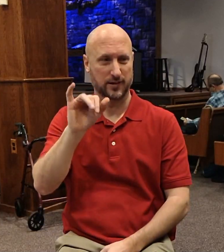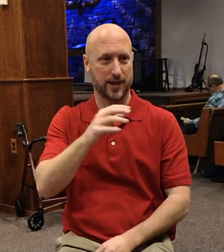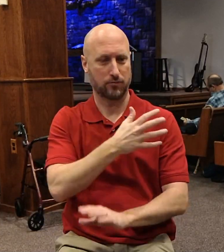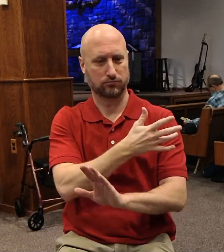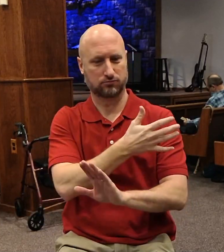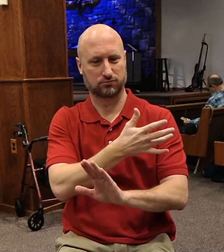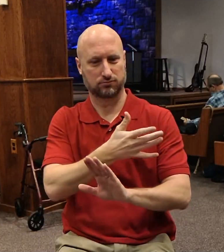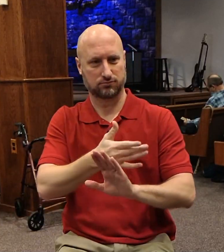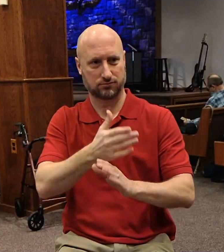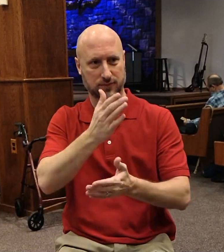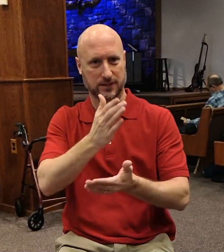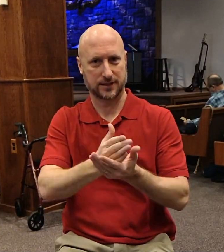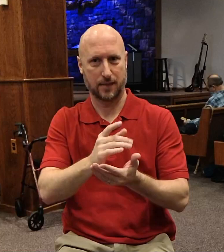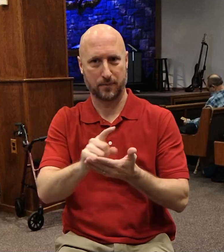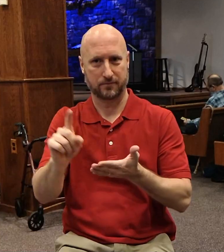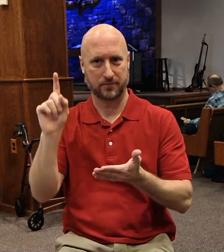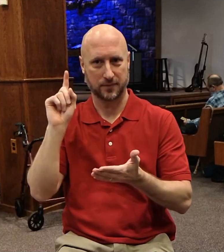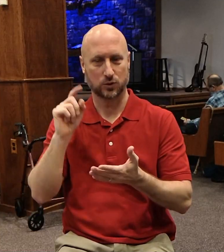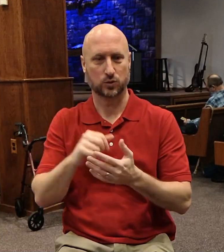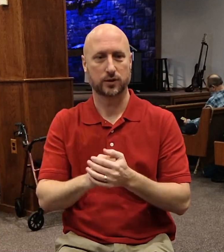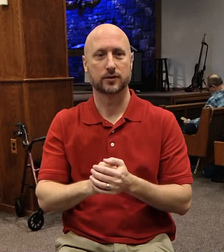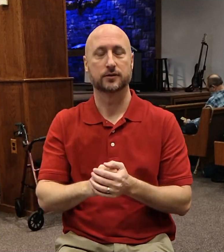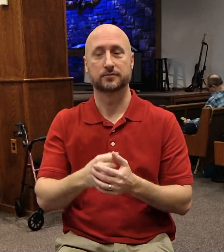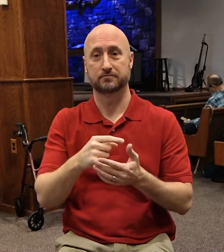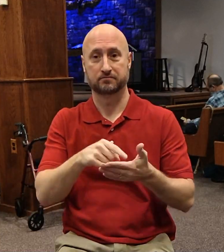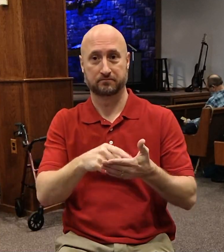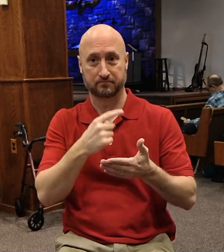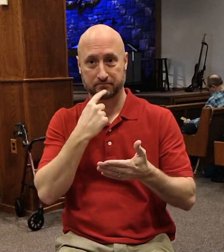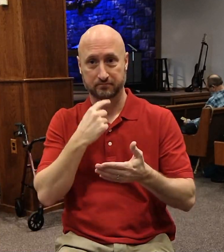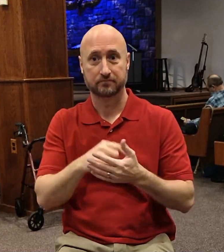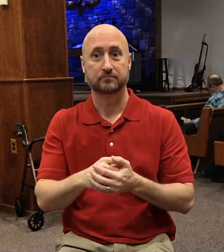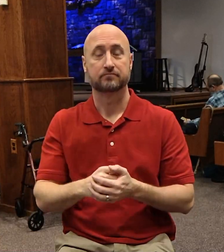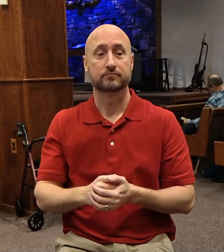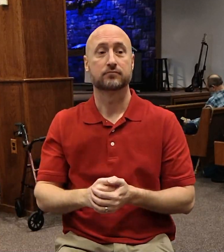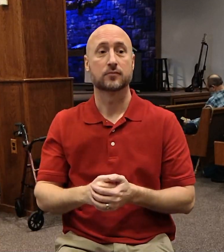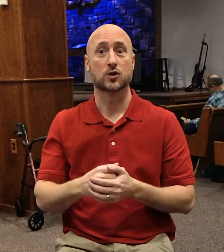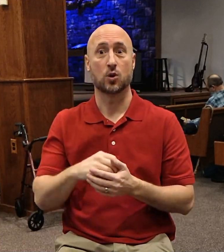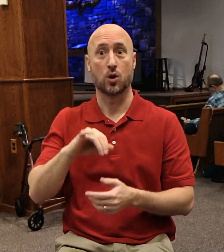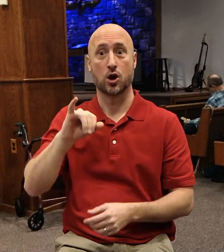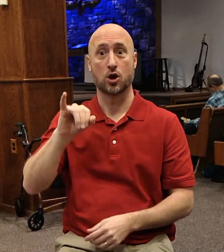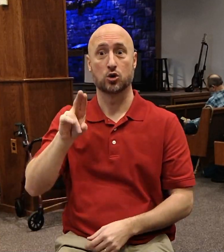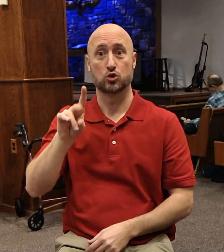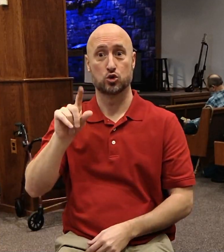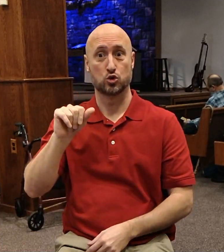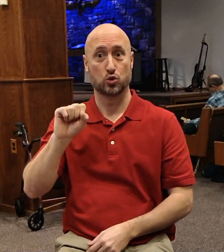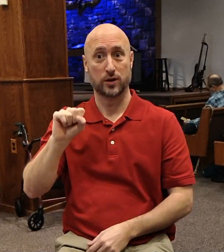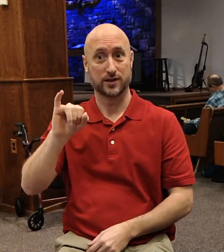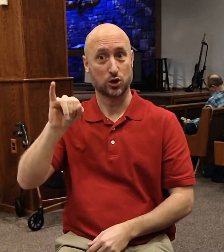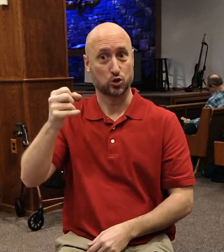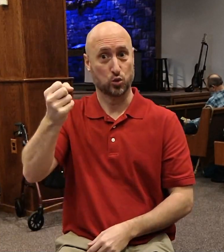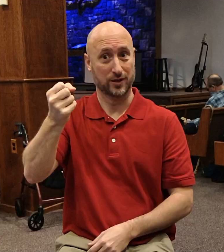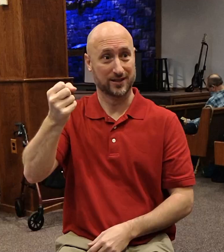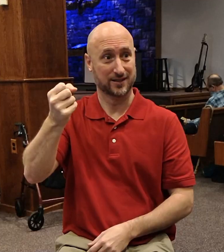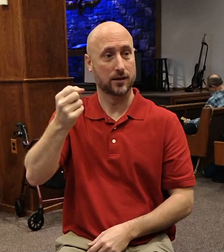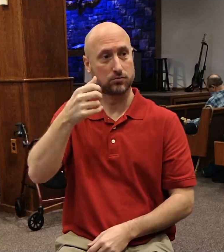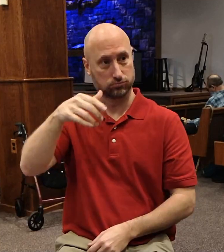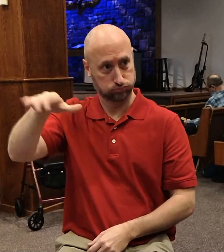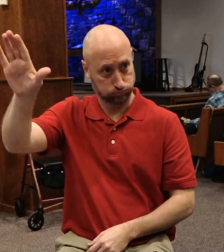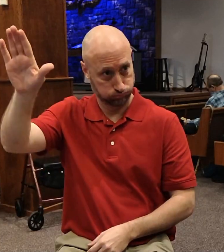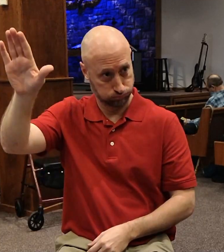we left off. says, therefore, when he, this is Judas, was gone out, Jesus said,